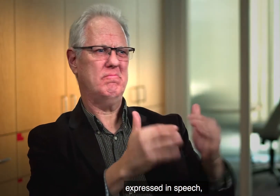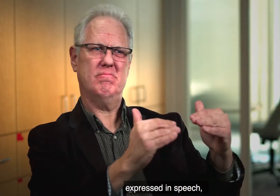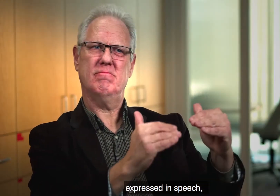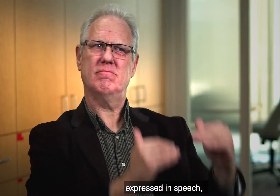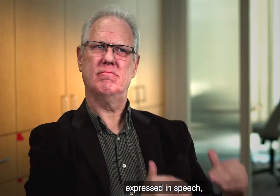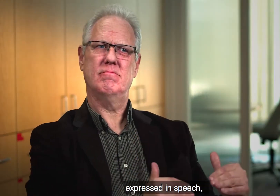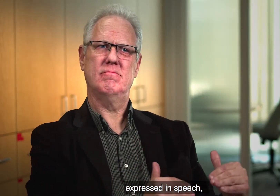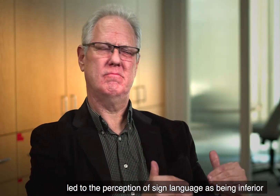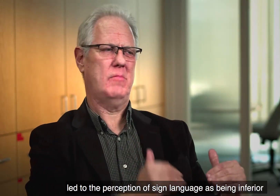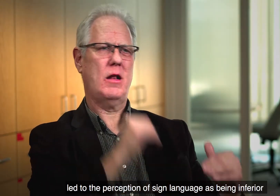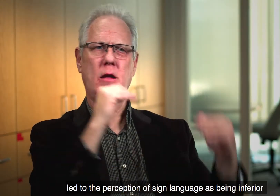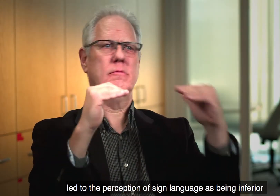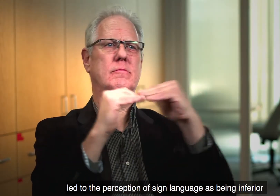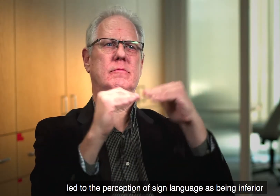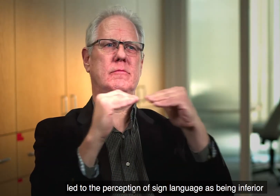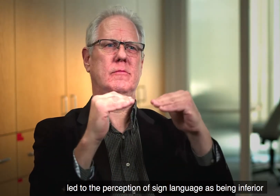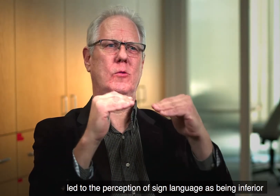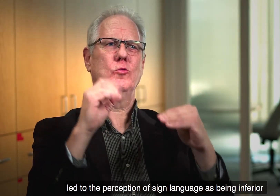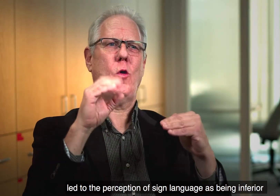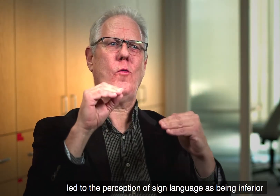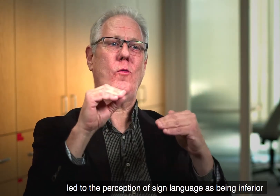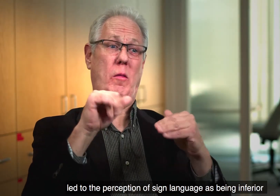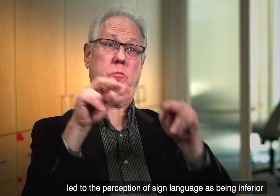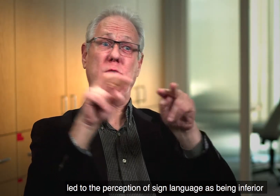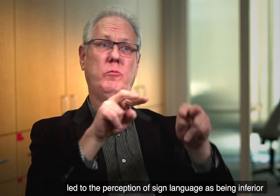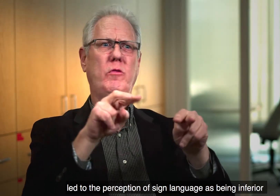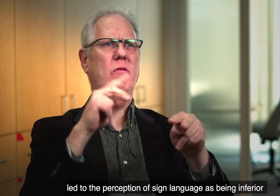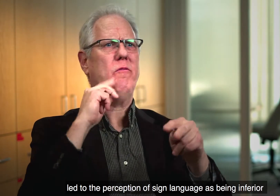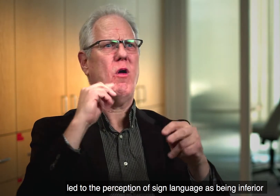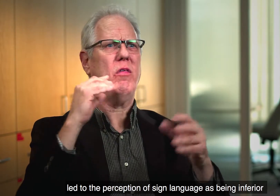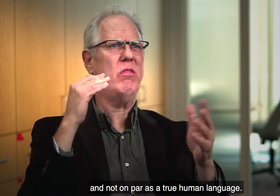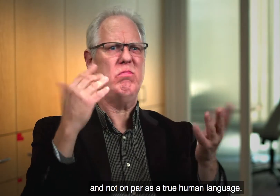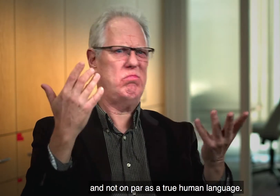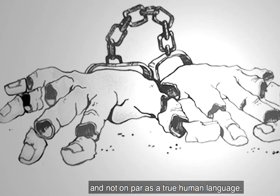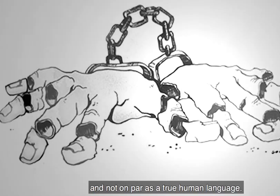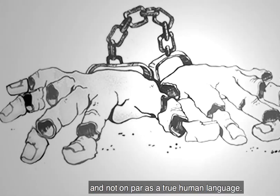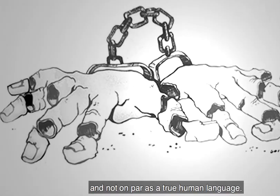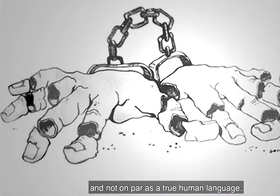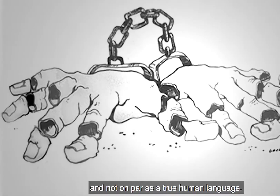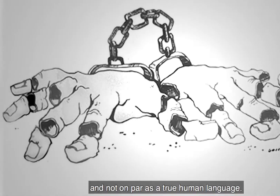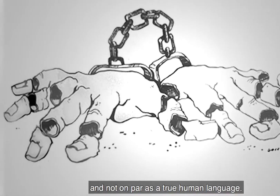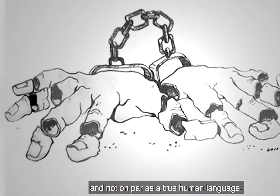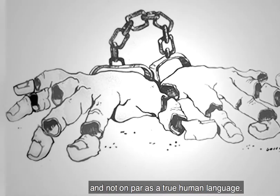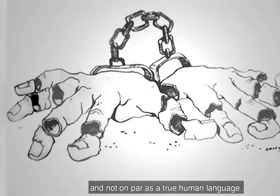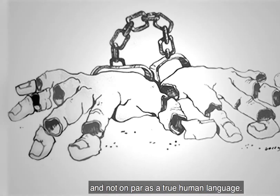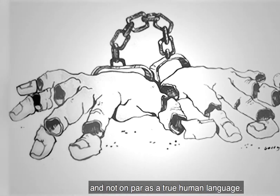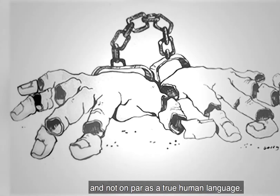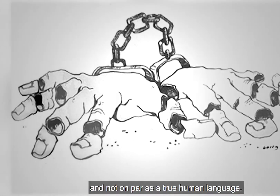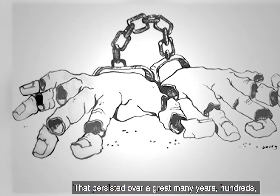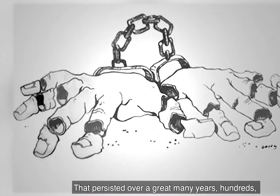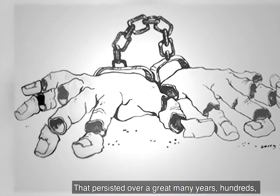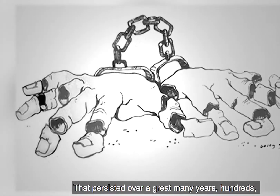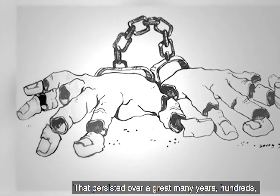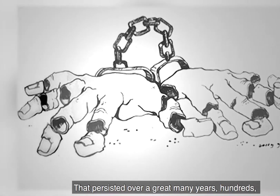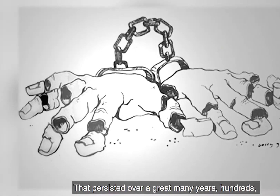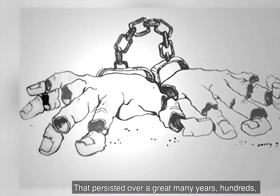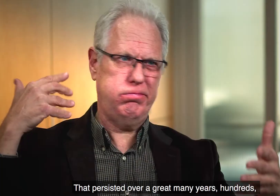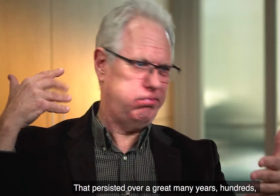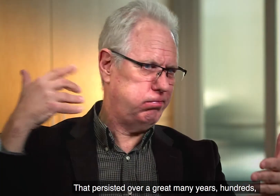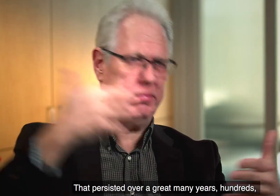speech led to the perception of signed languages as being inferior and not on par as a true human language. That persisted over a